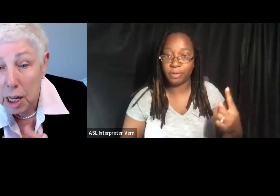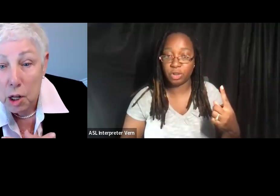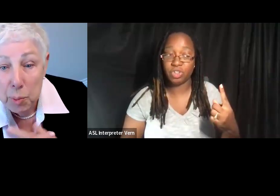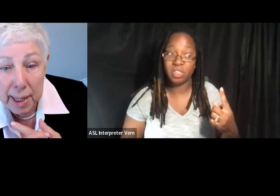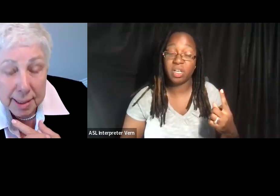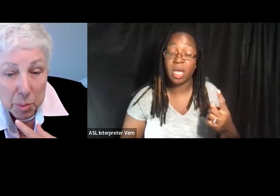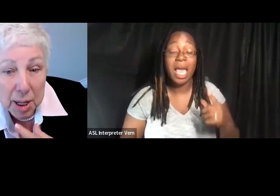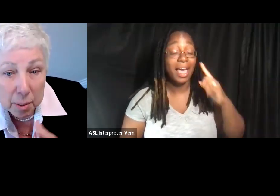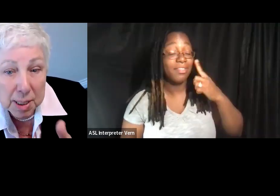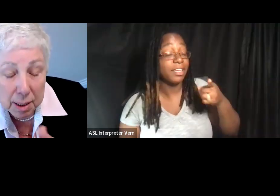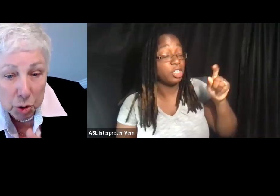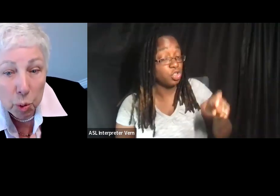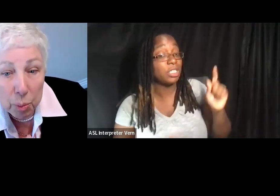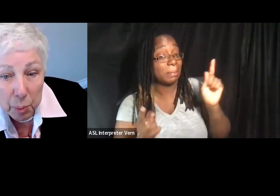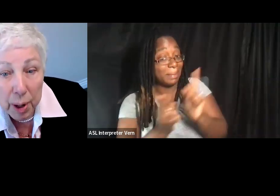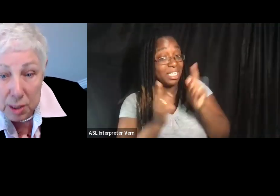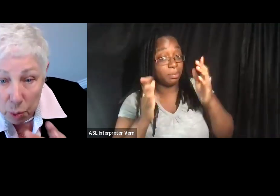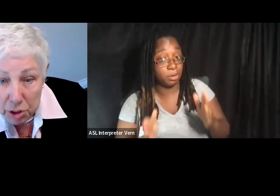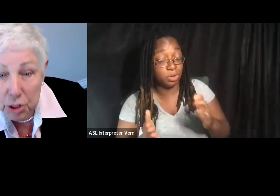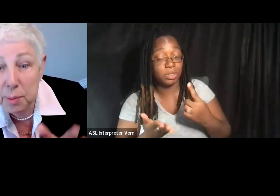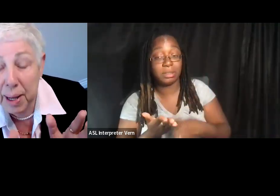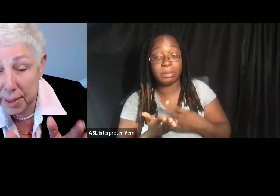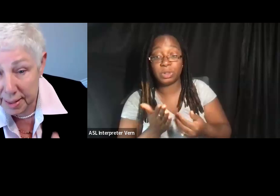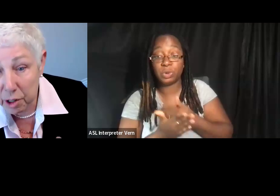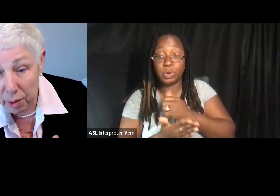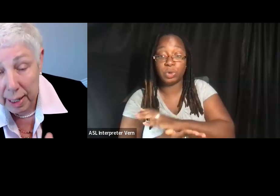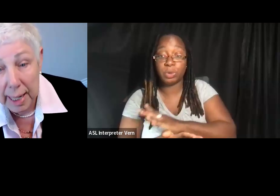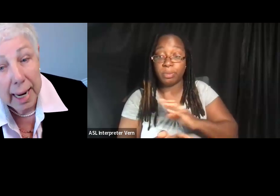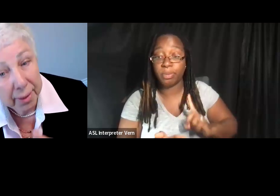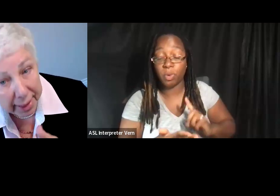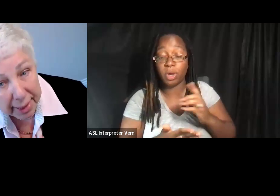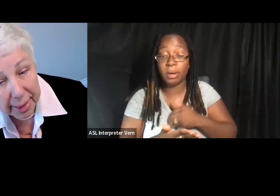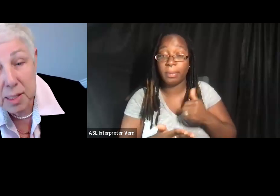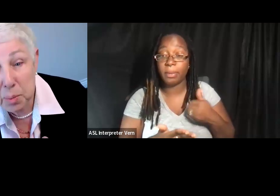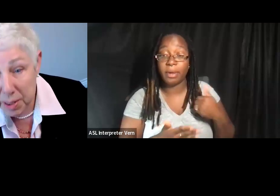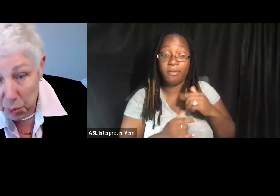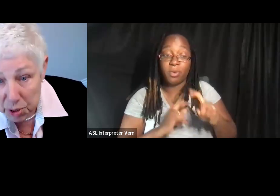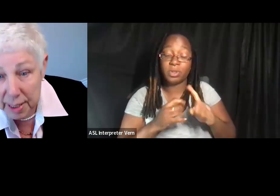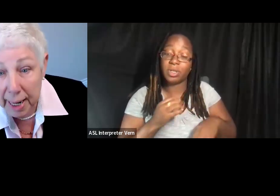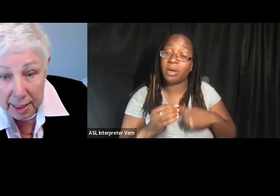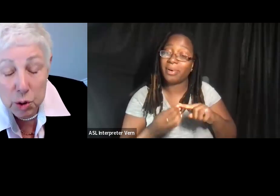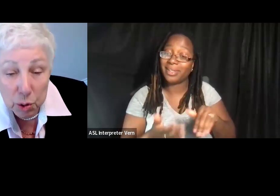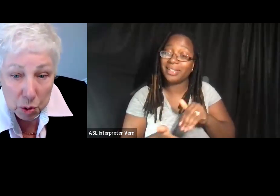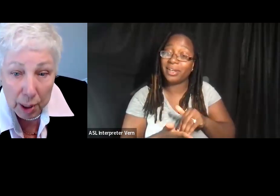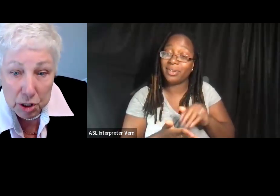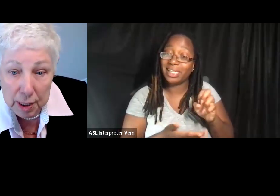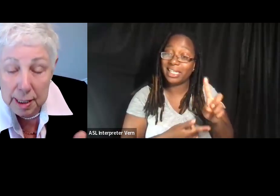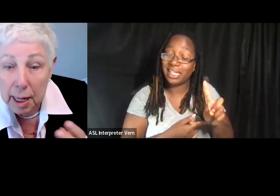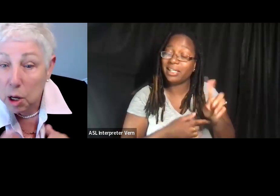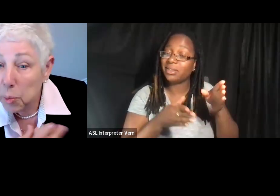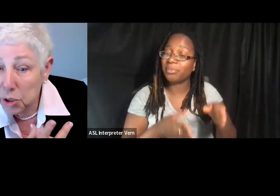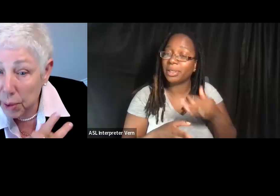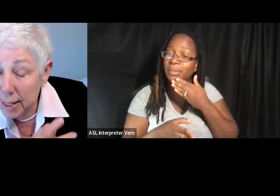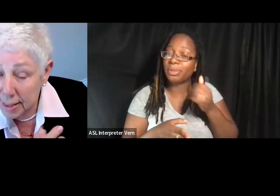should, because sometimes the new board member has questions about the center, and the ED is the best person to answer those